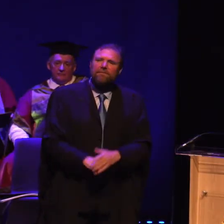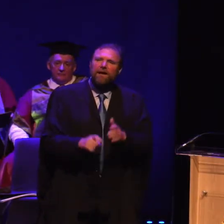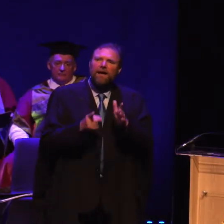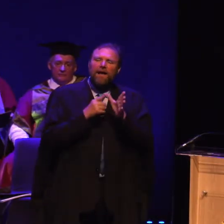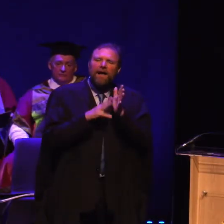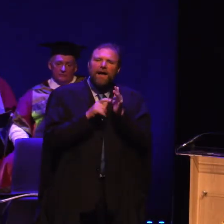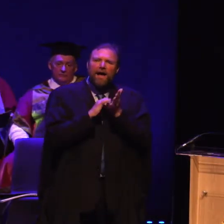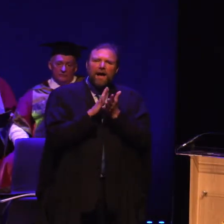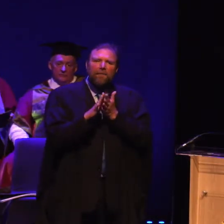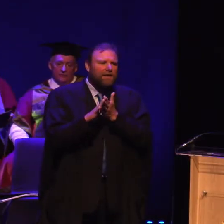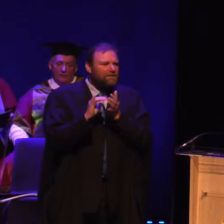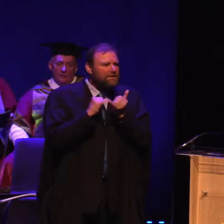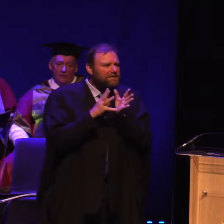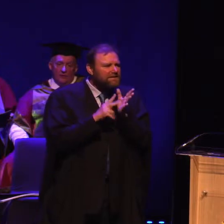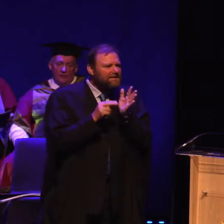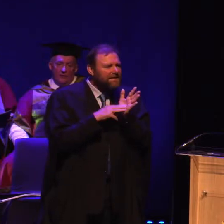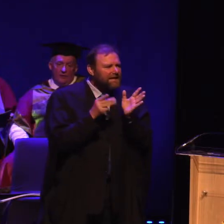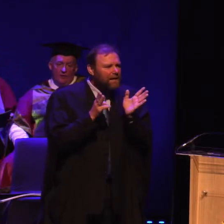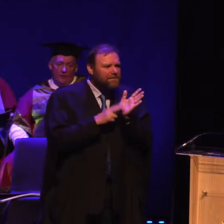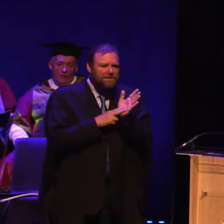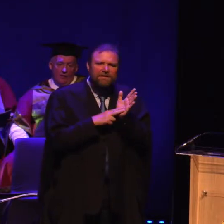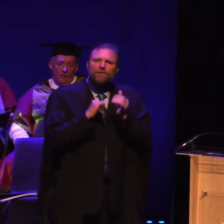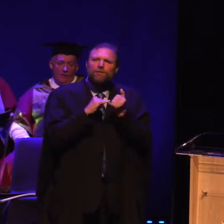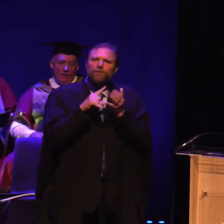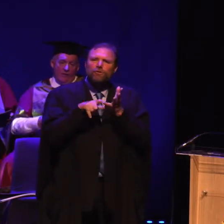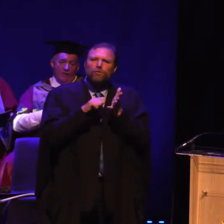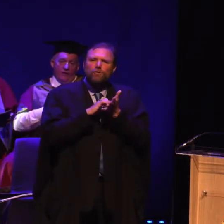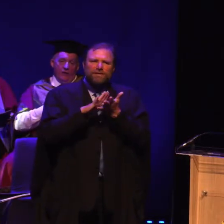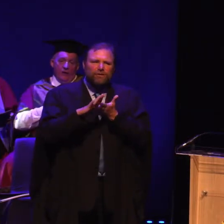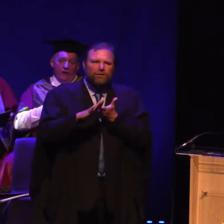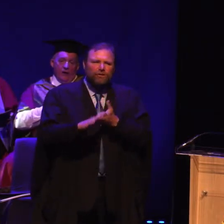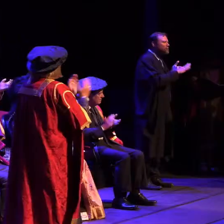Avinash Sandanandan Sudish.